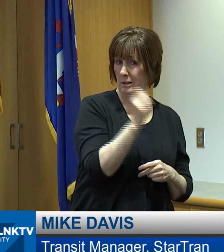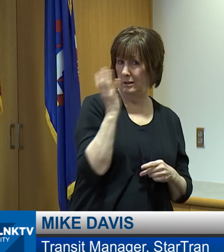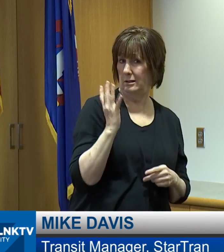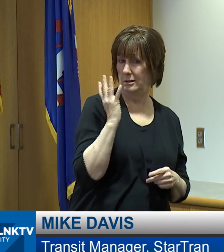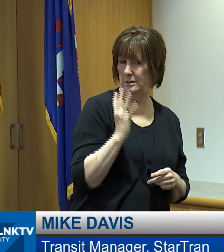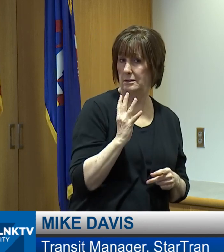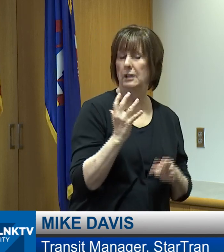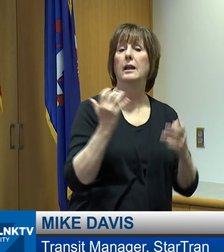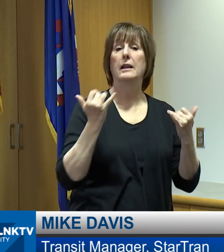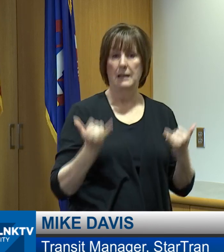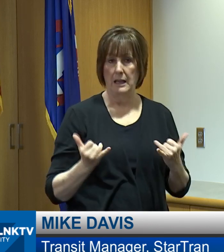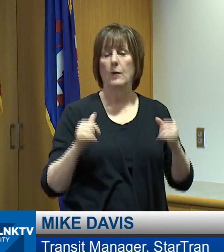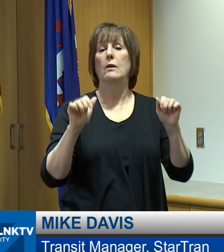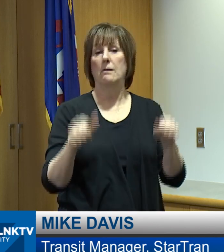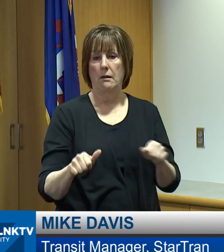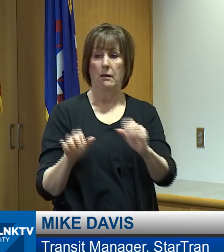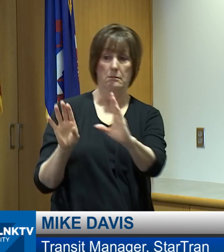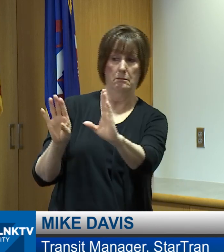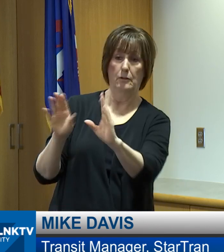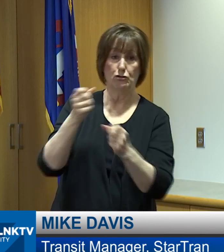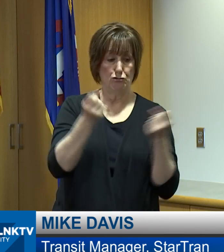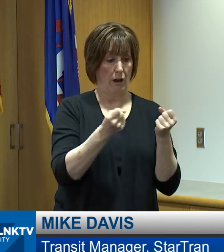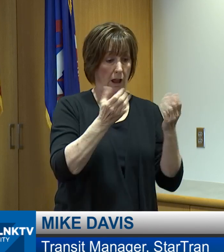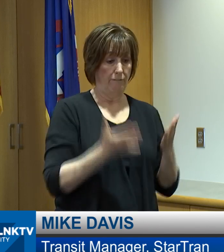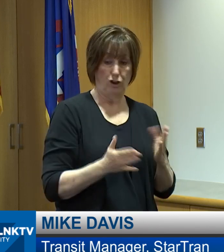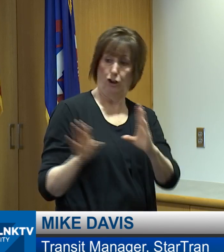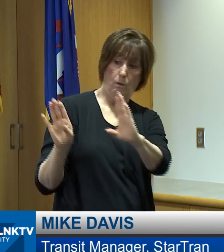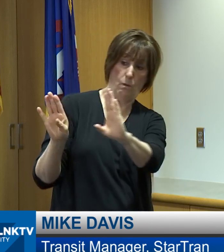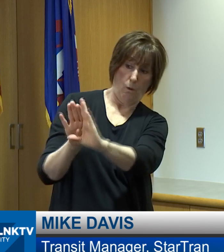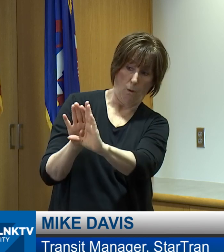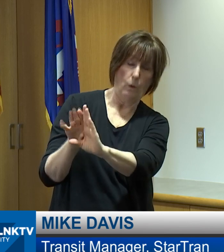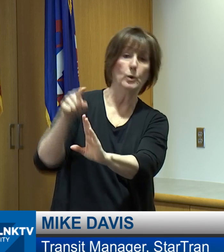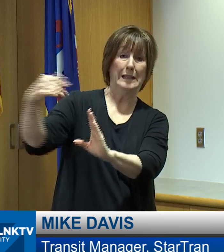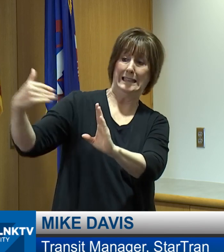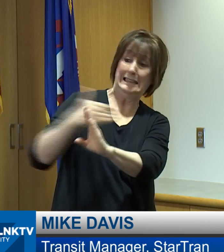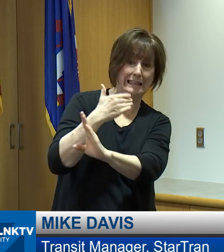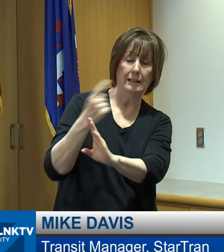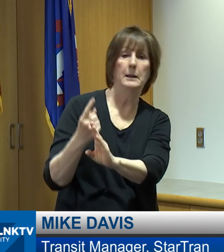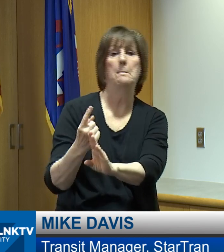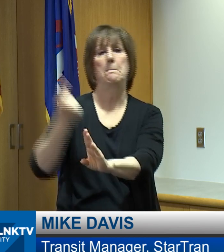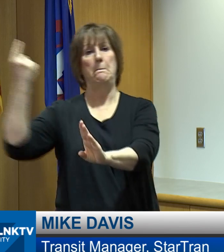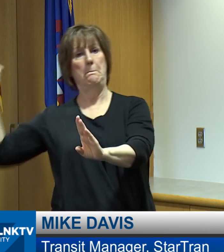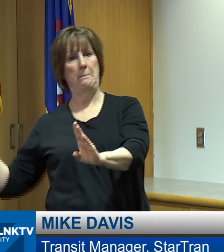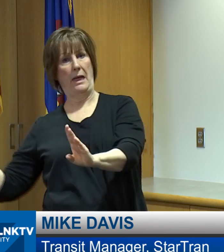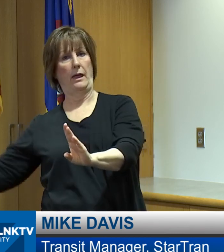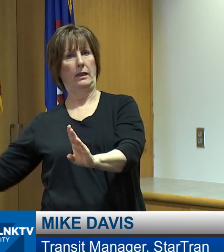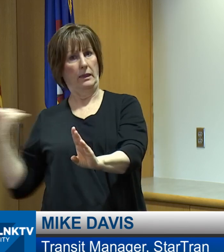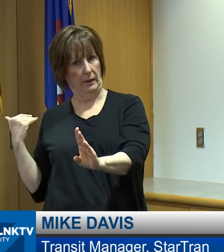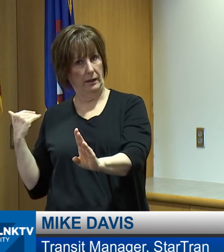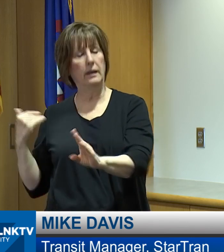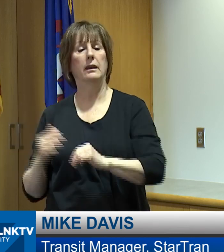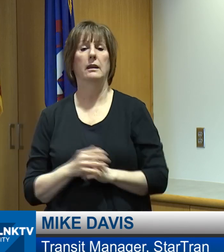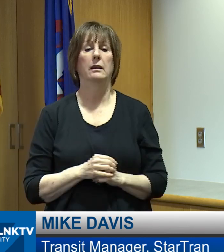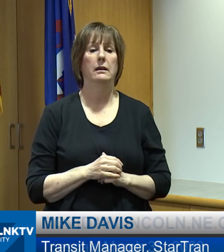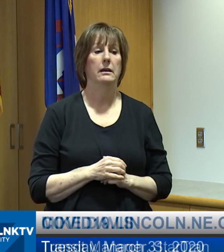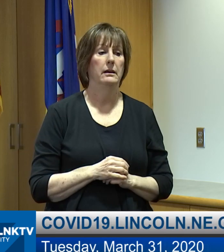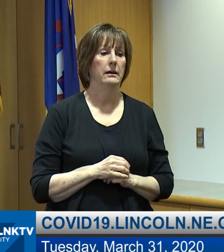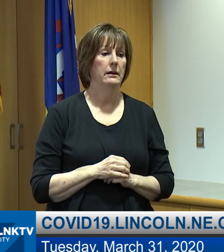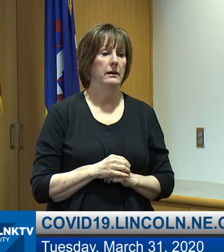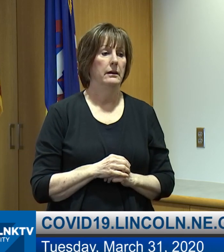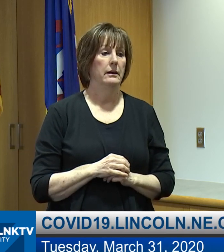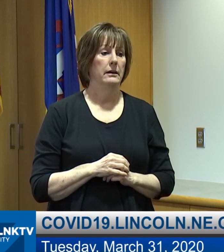past, but we can do that today. And I don't think